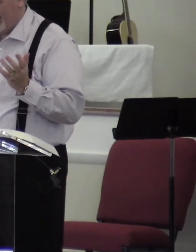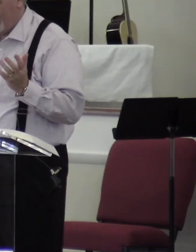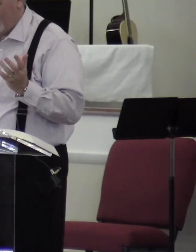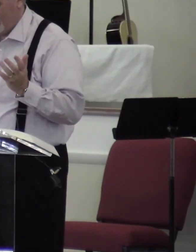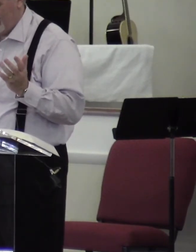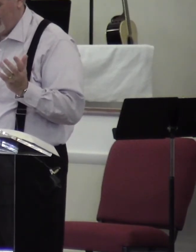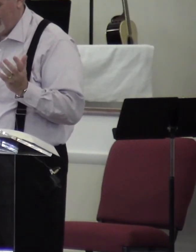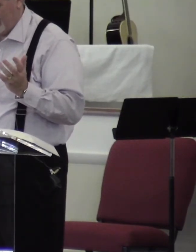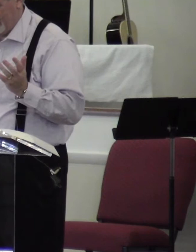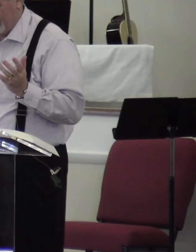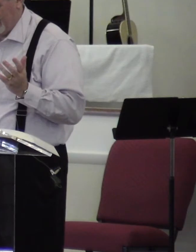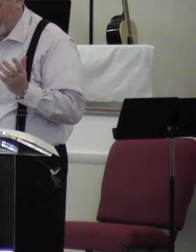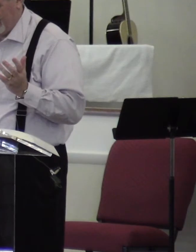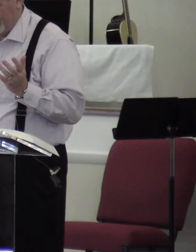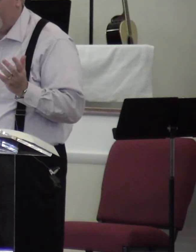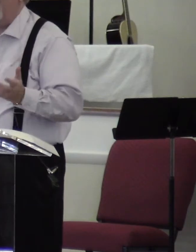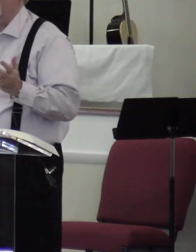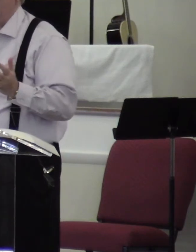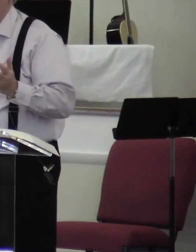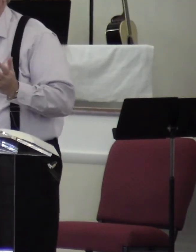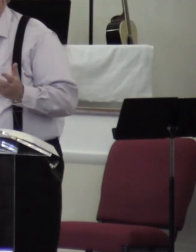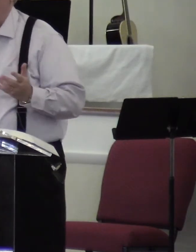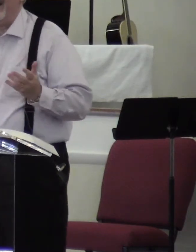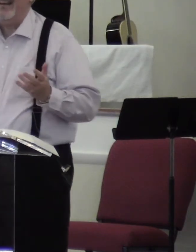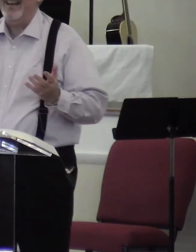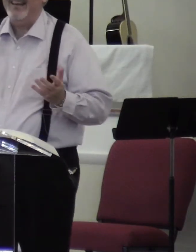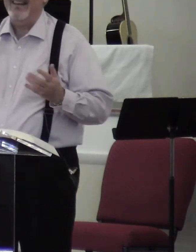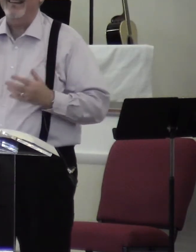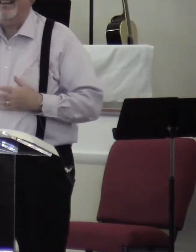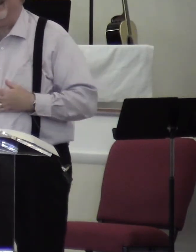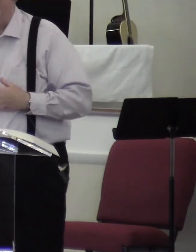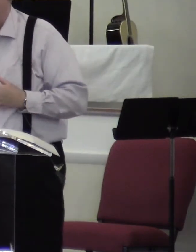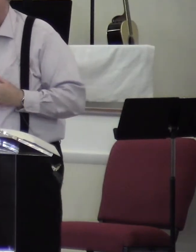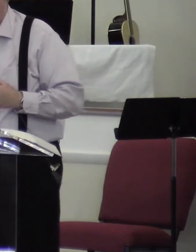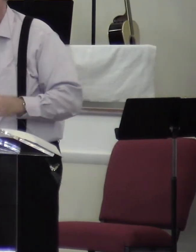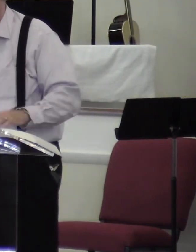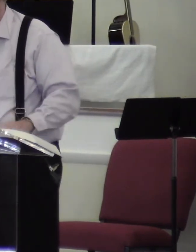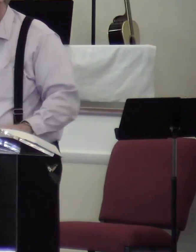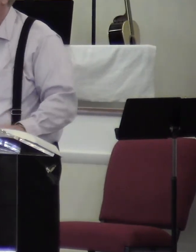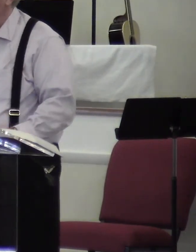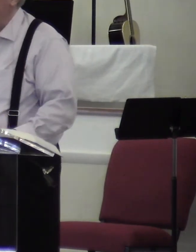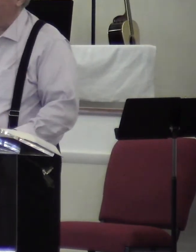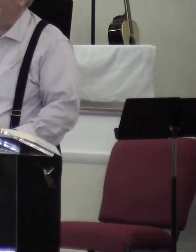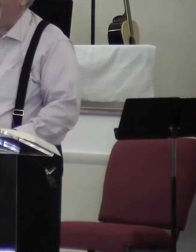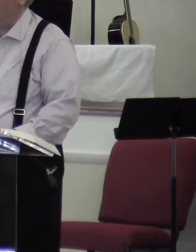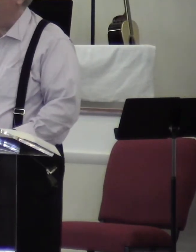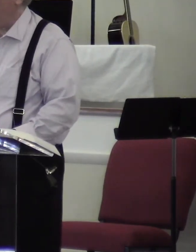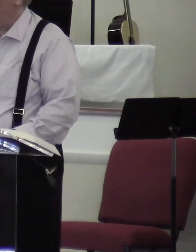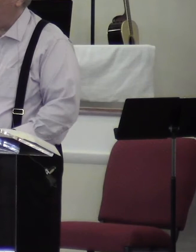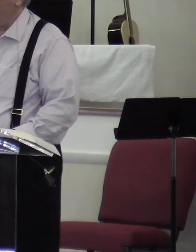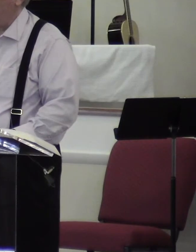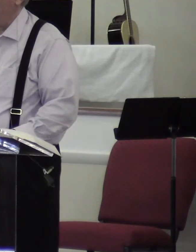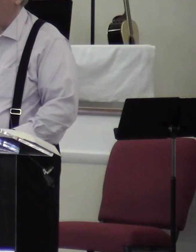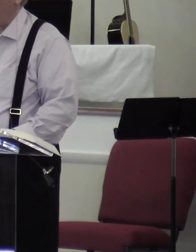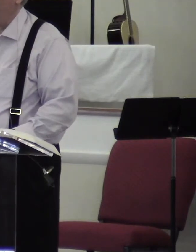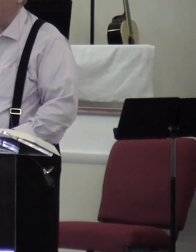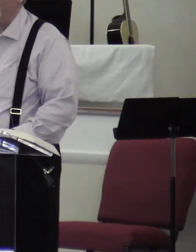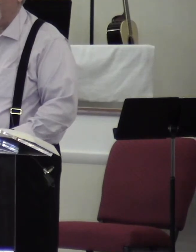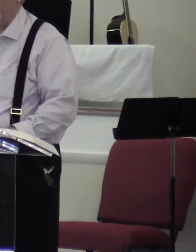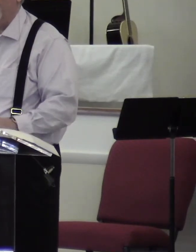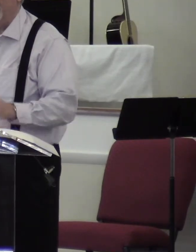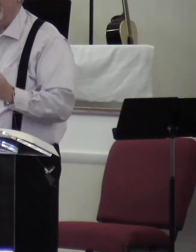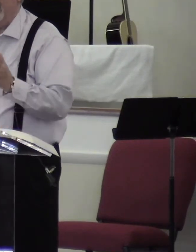Amen. Thank you, Jesus. So they were there, and then, you know, during that week of